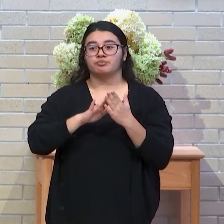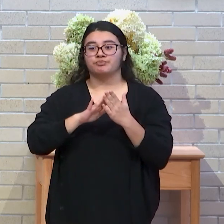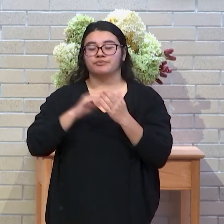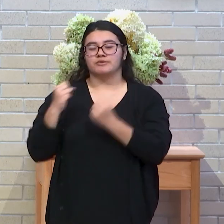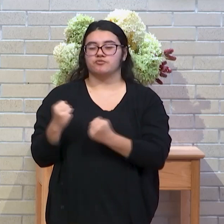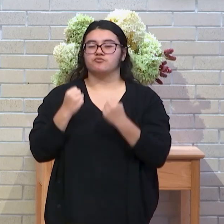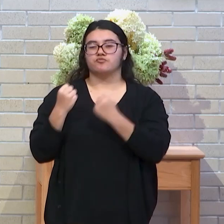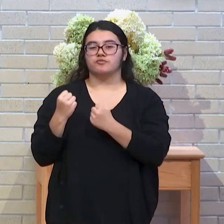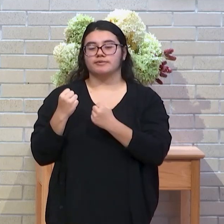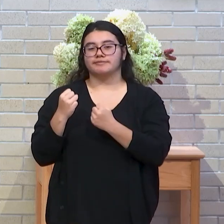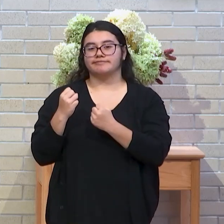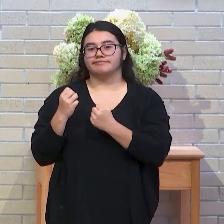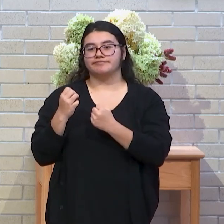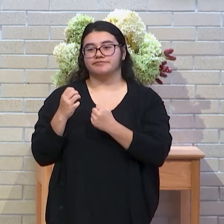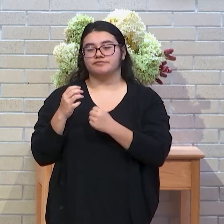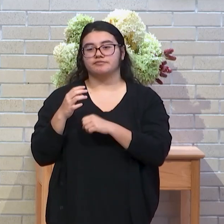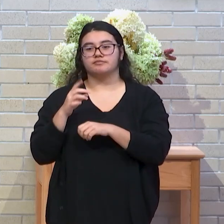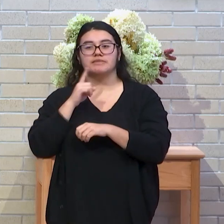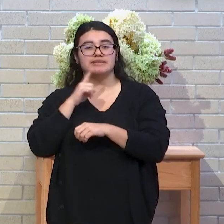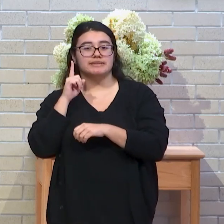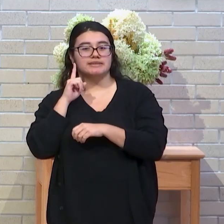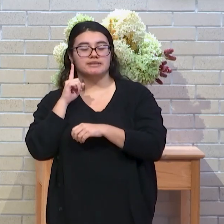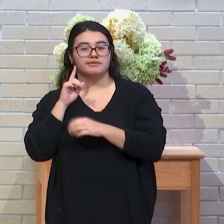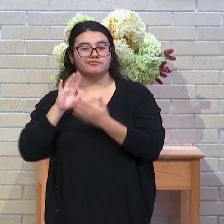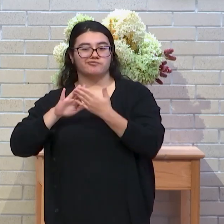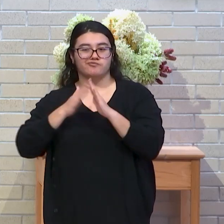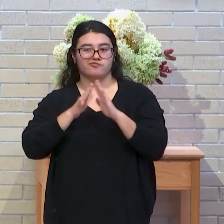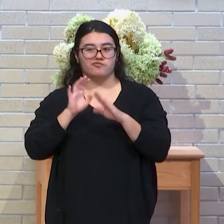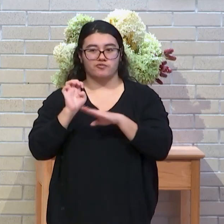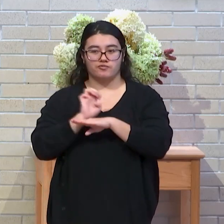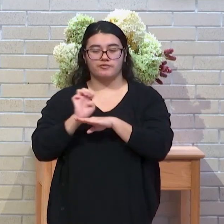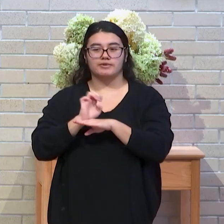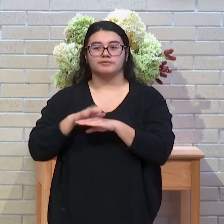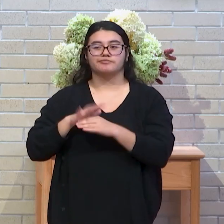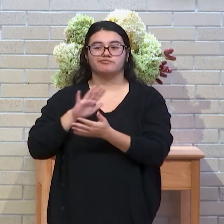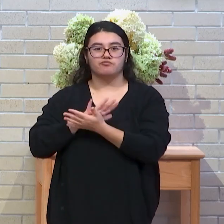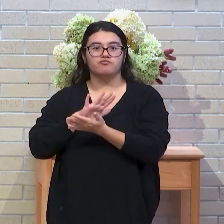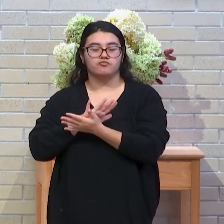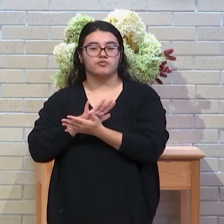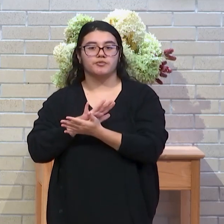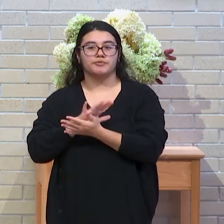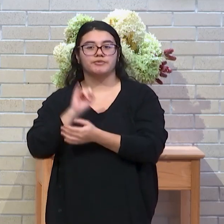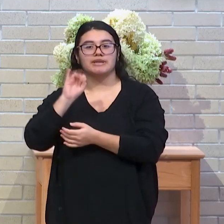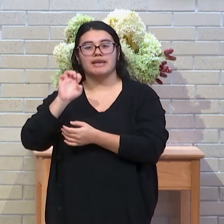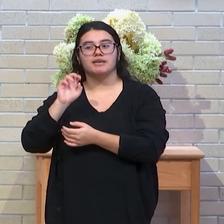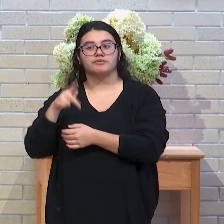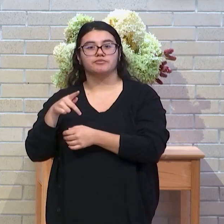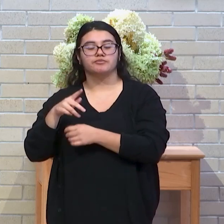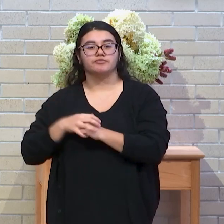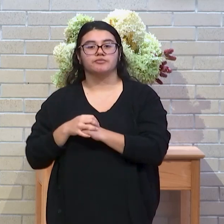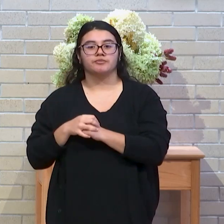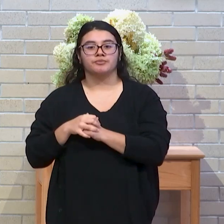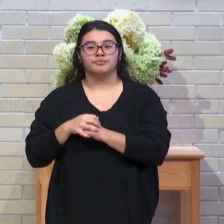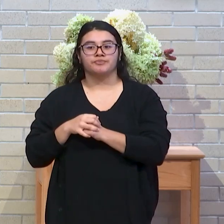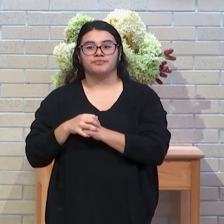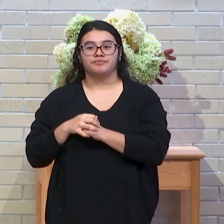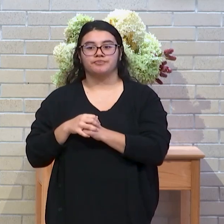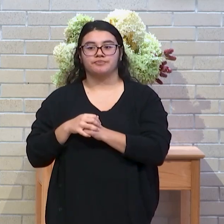it's intimidating to interact with deaf people, or they just don't have people to talk with. So we're creating programs to try to bridge the